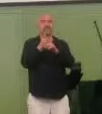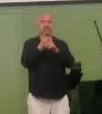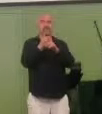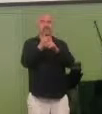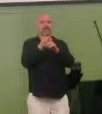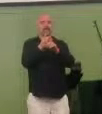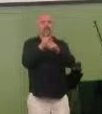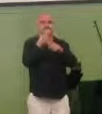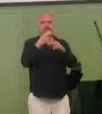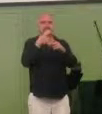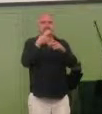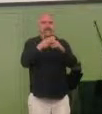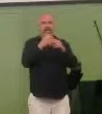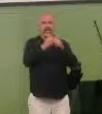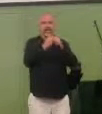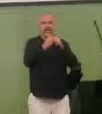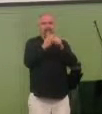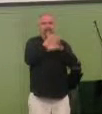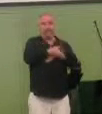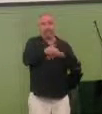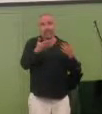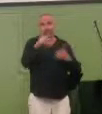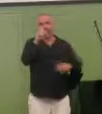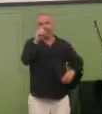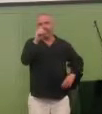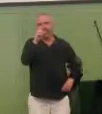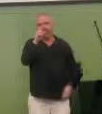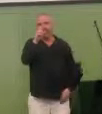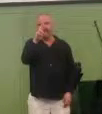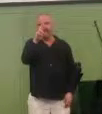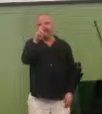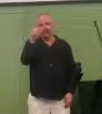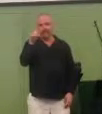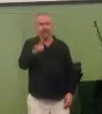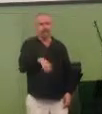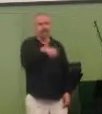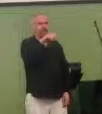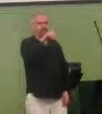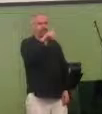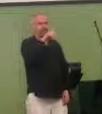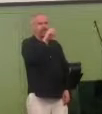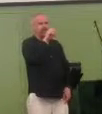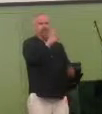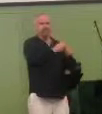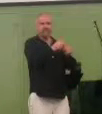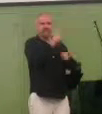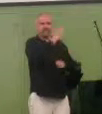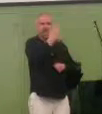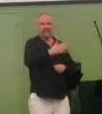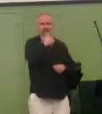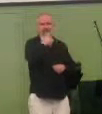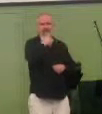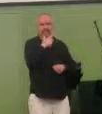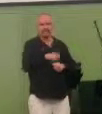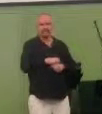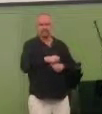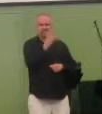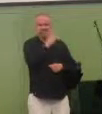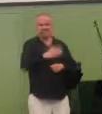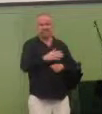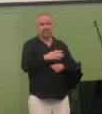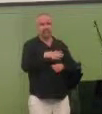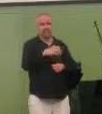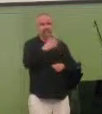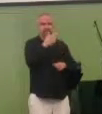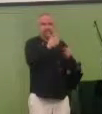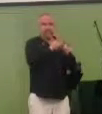an unlikely progenitor. He was never, ever a lesbian or dyke, although he both feigned and sincerely